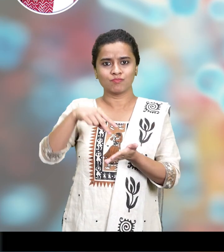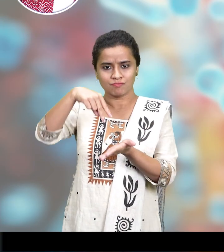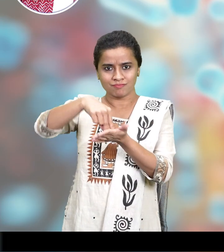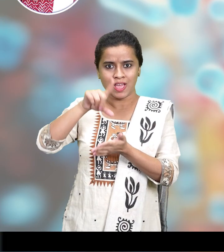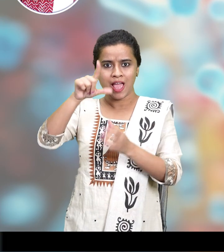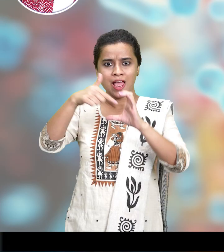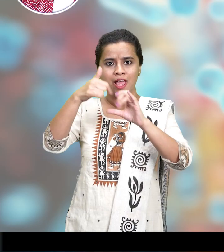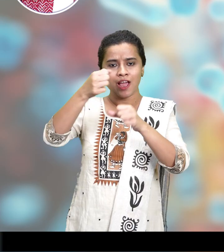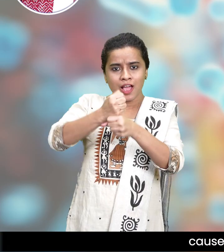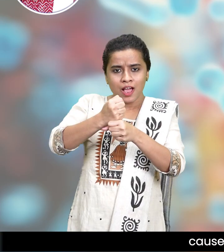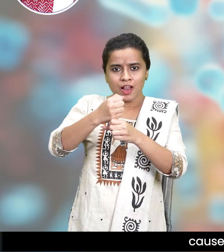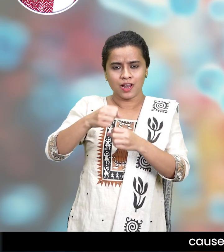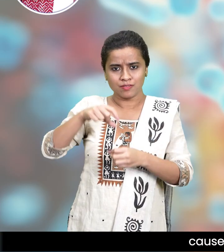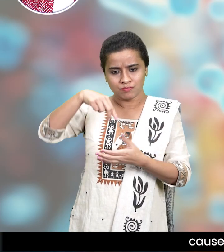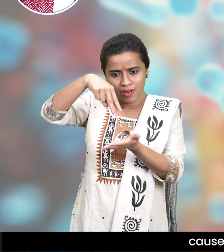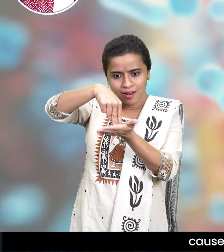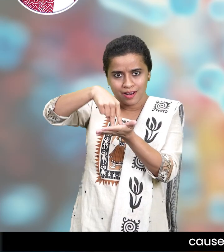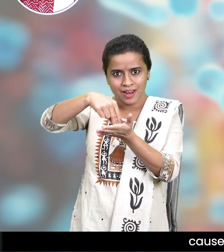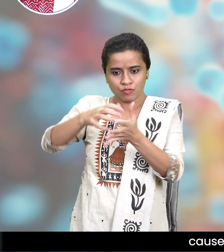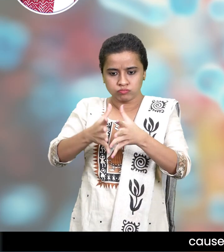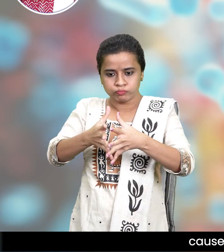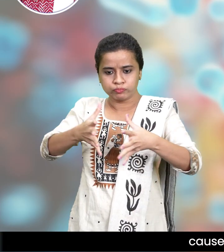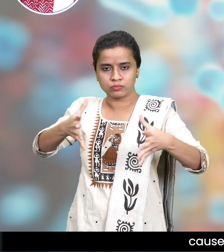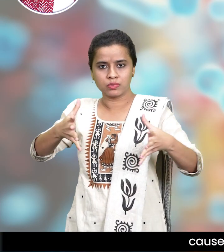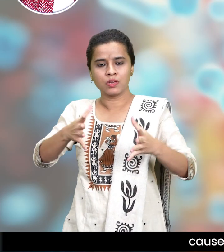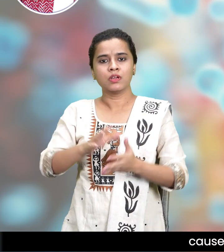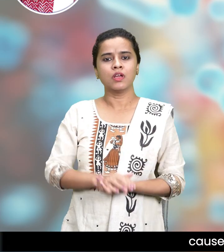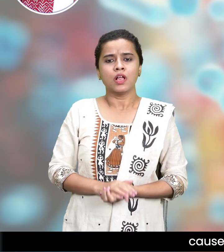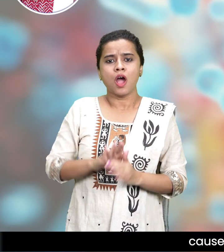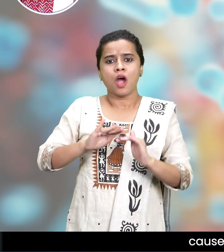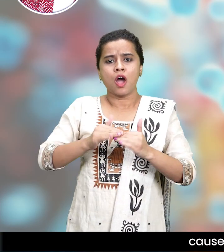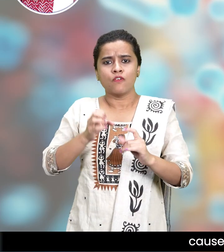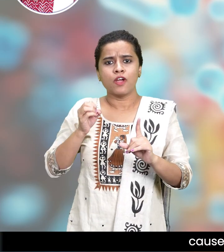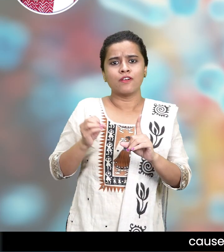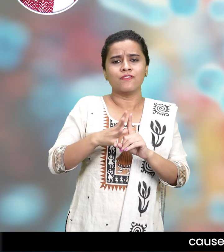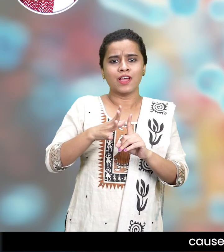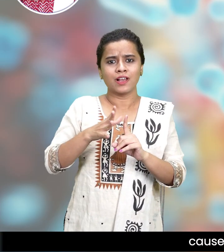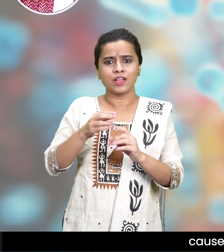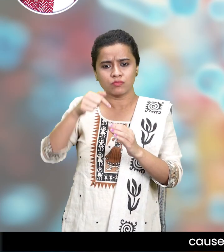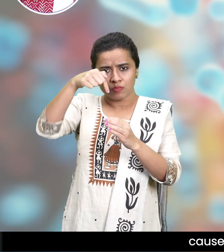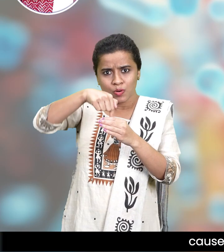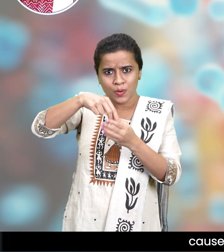elephantiasis caused by different species of worms.